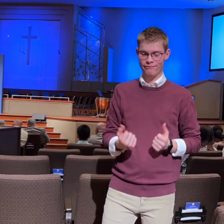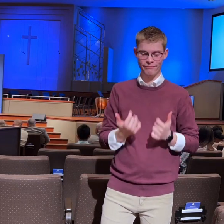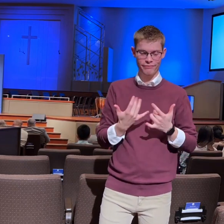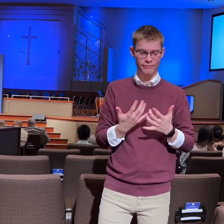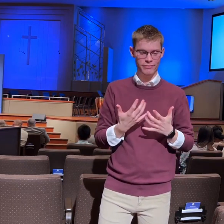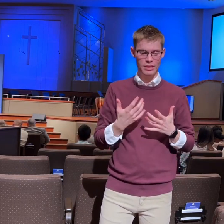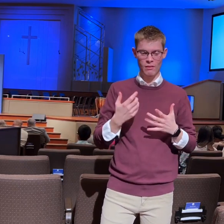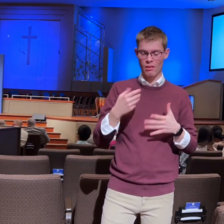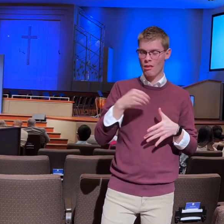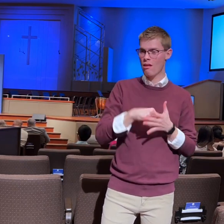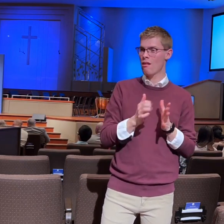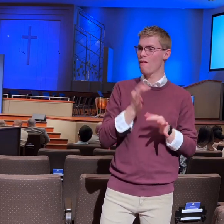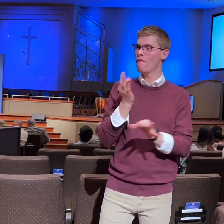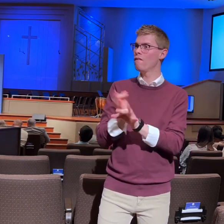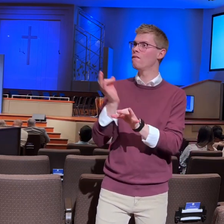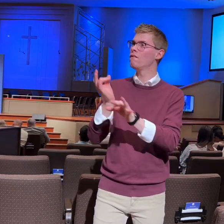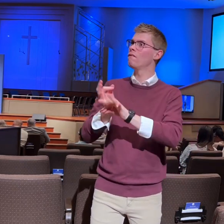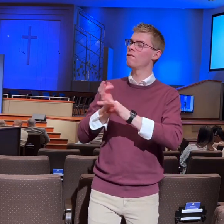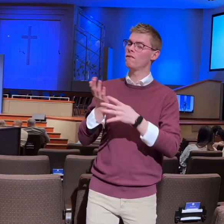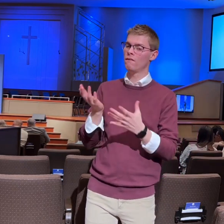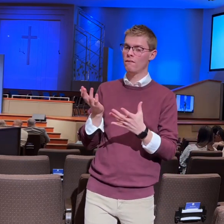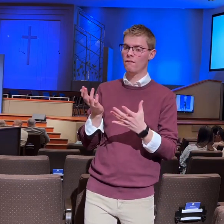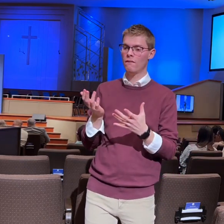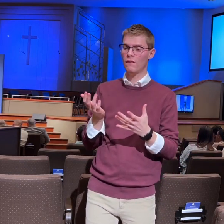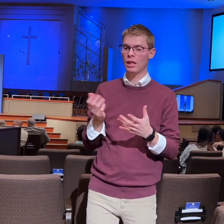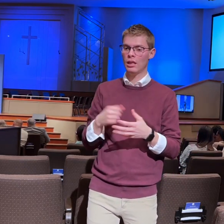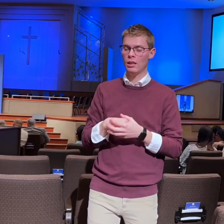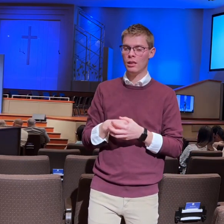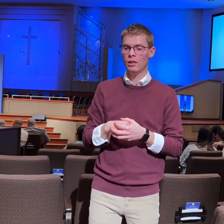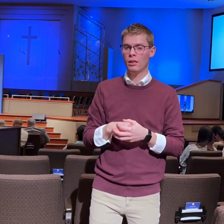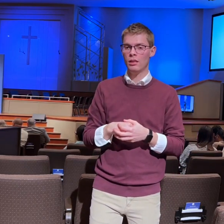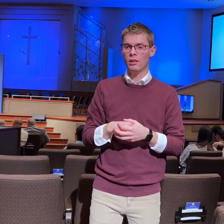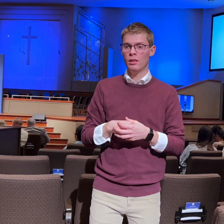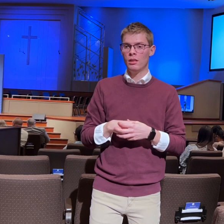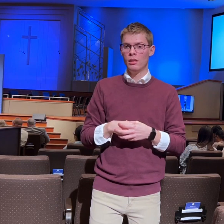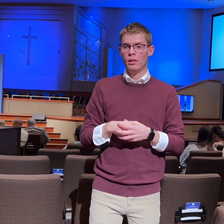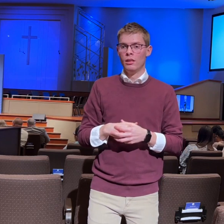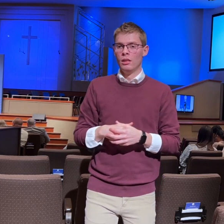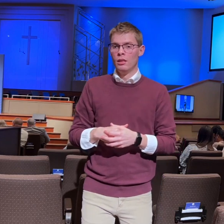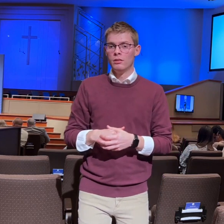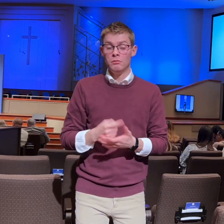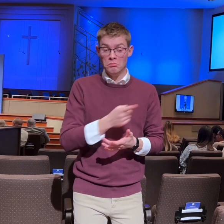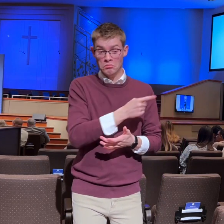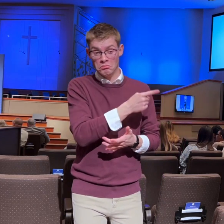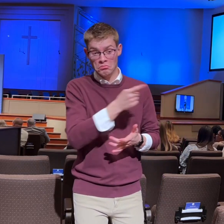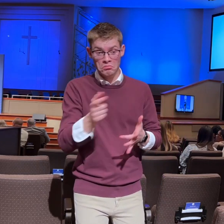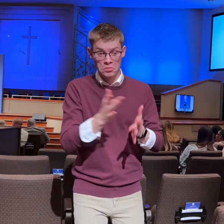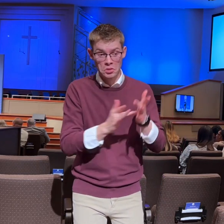Now some of you might say, well, I'm not a theologian. I'm not a preacher. Why do I have to be nourished in the faith? Because you're a Christian.